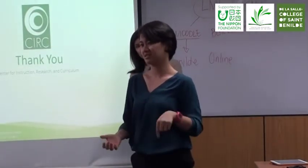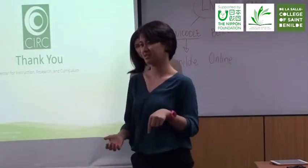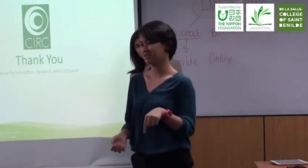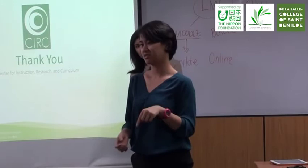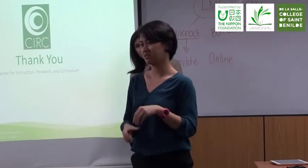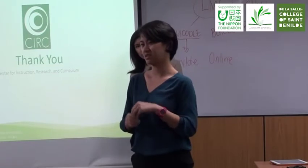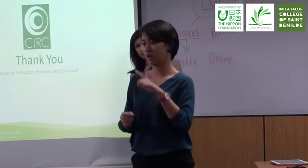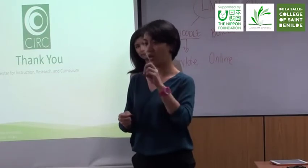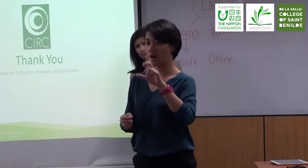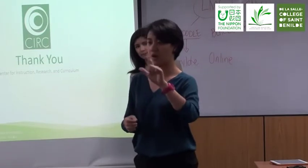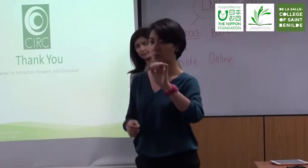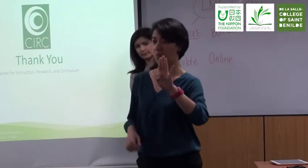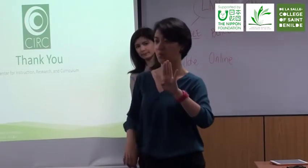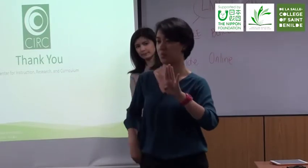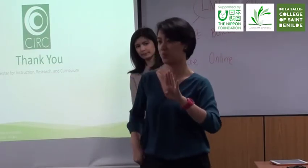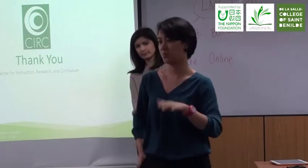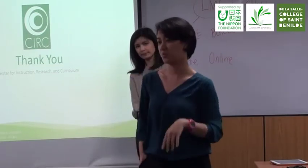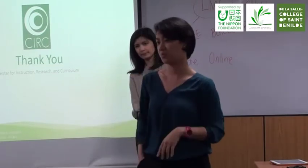references.